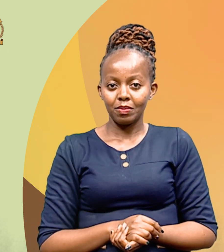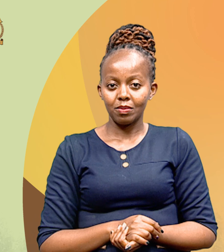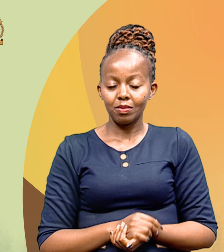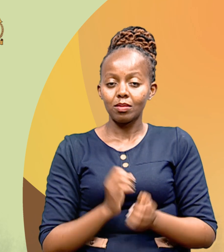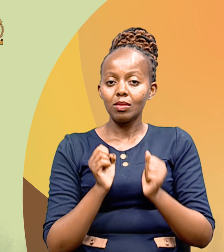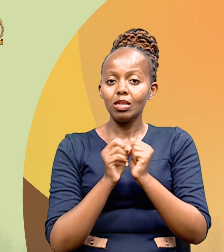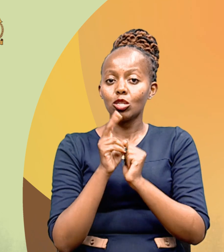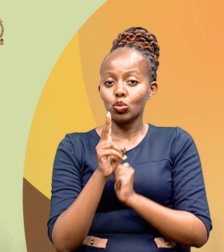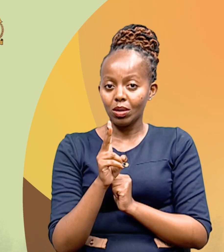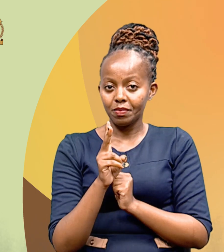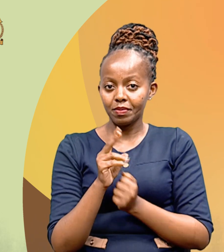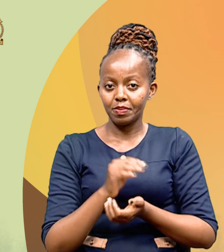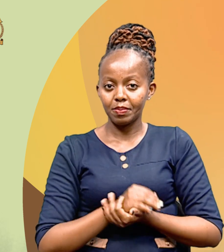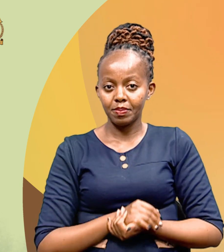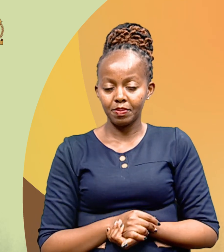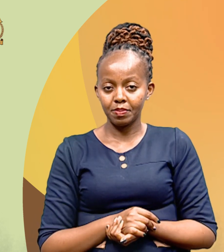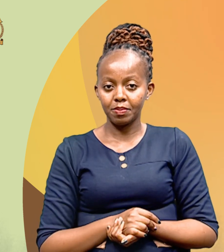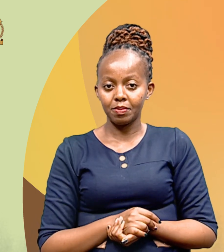12.